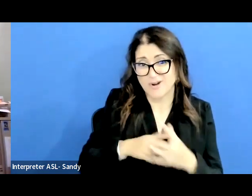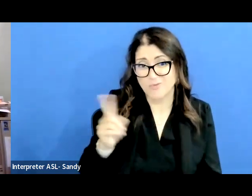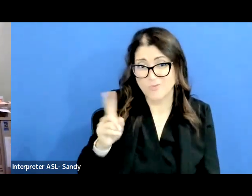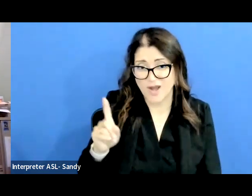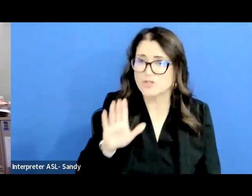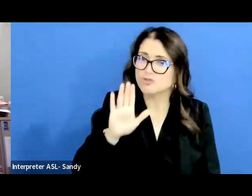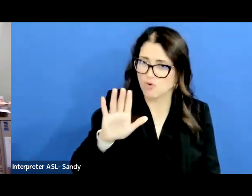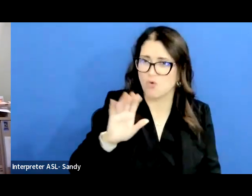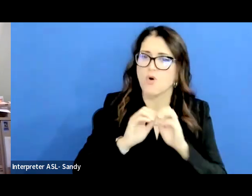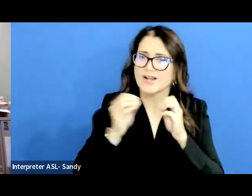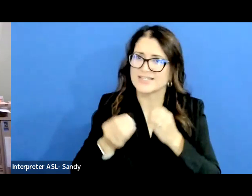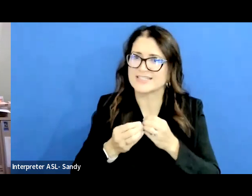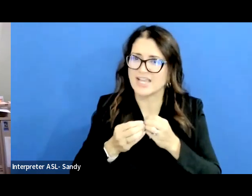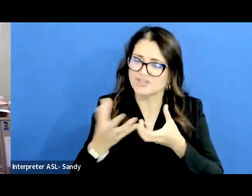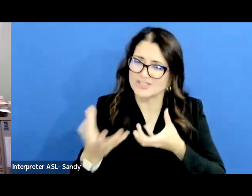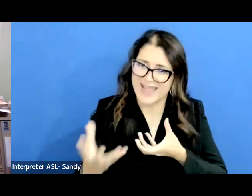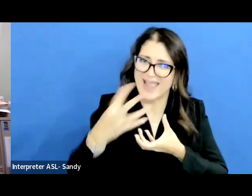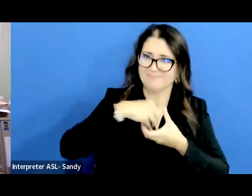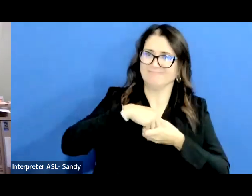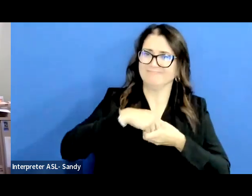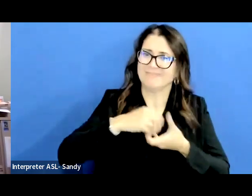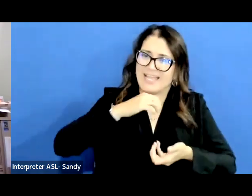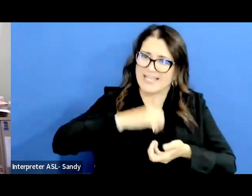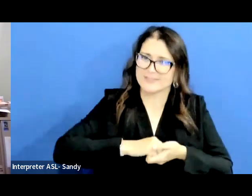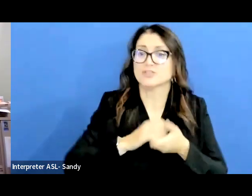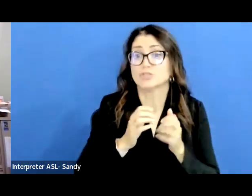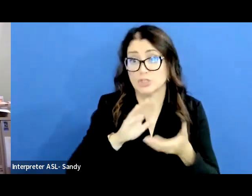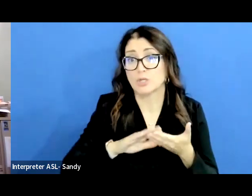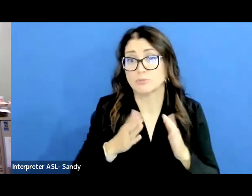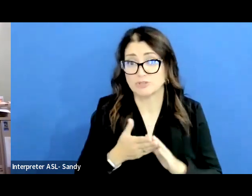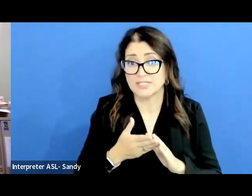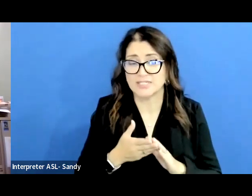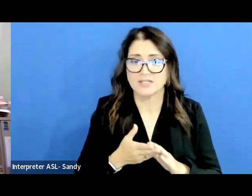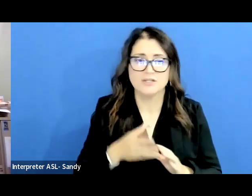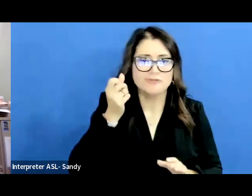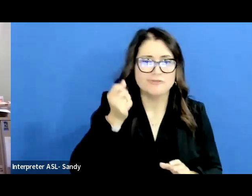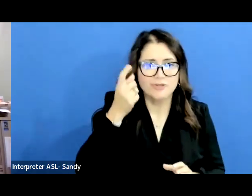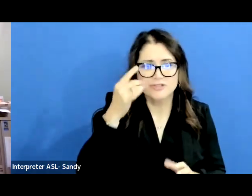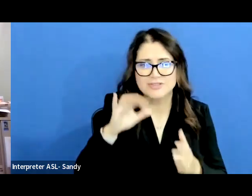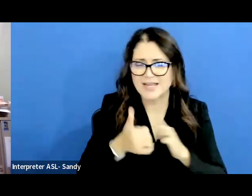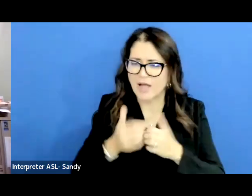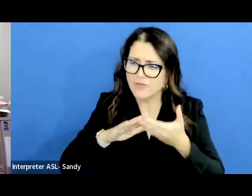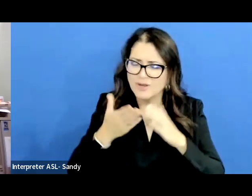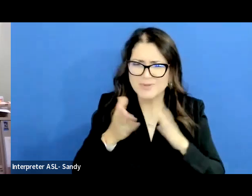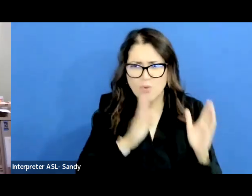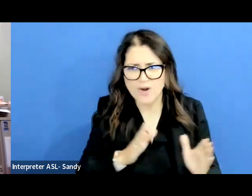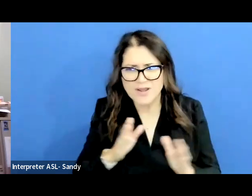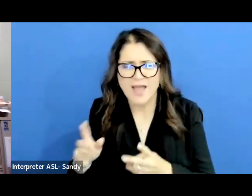community. It helps a little to understand how the community is organized and what help seeking looks like.